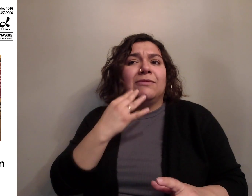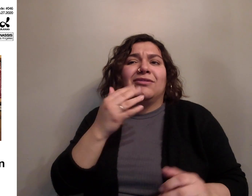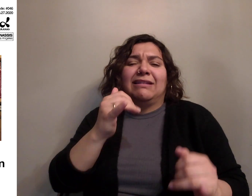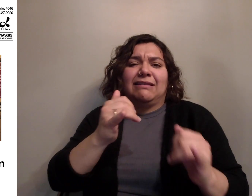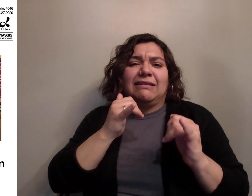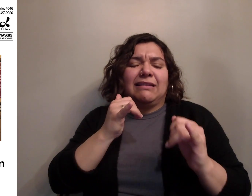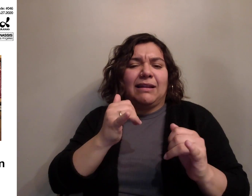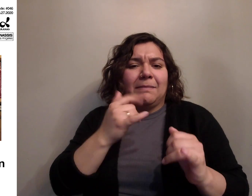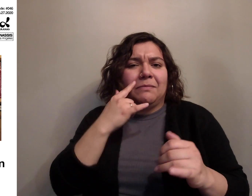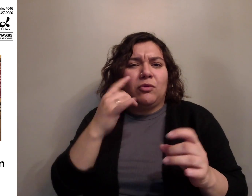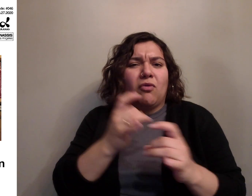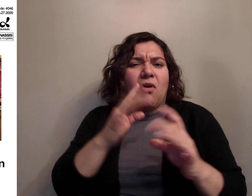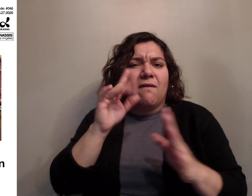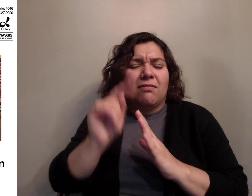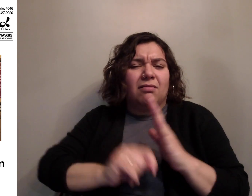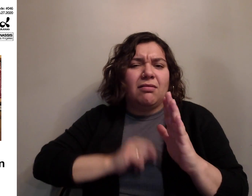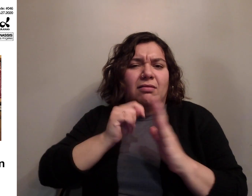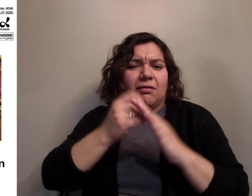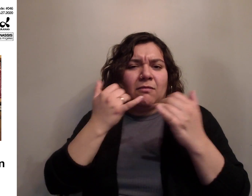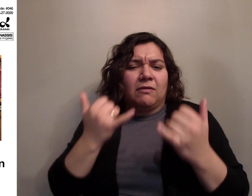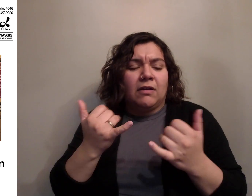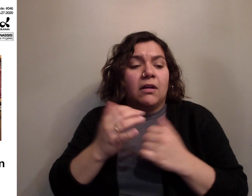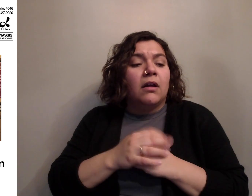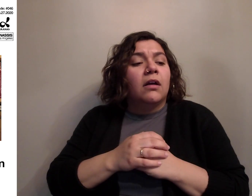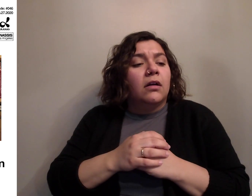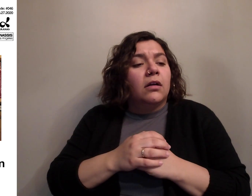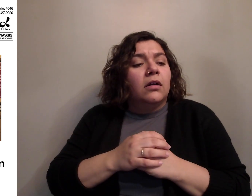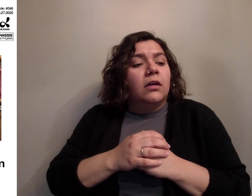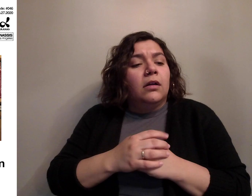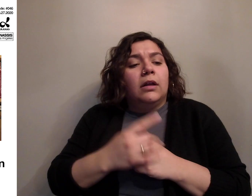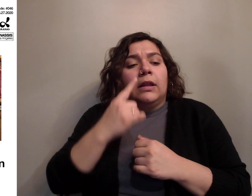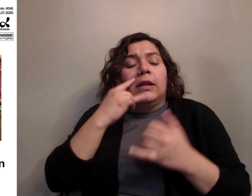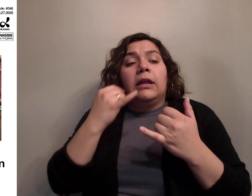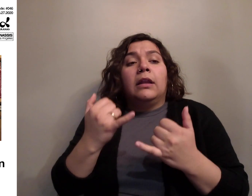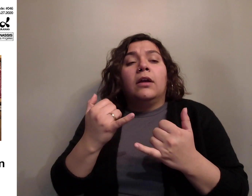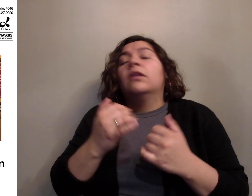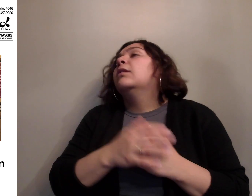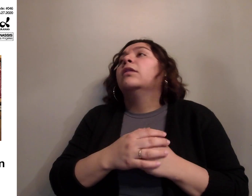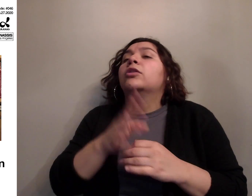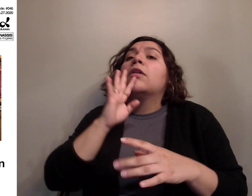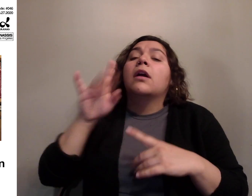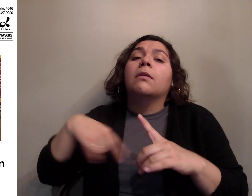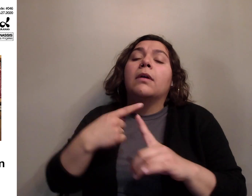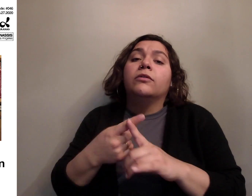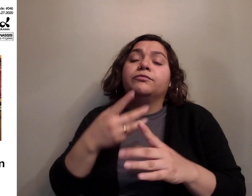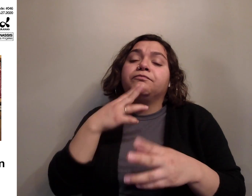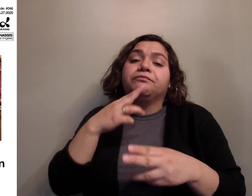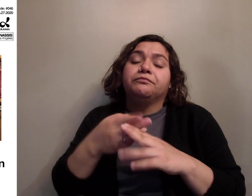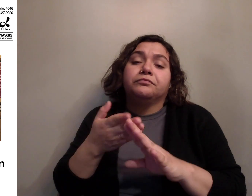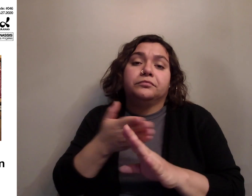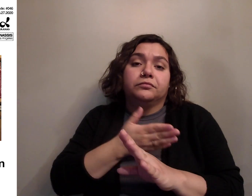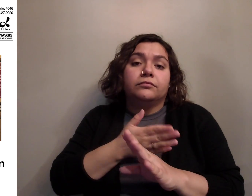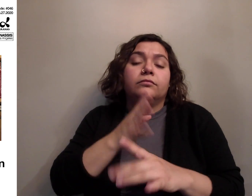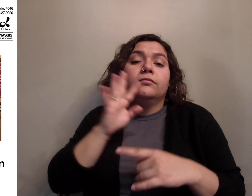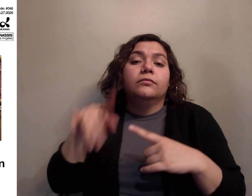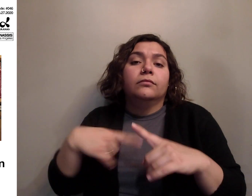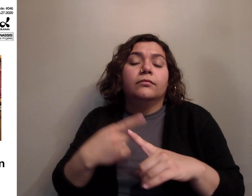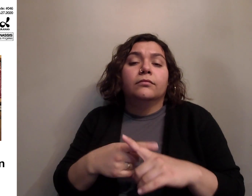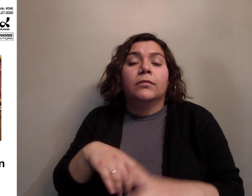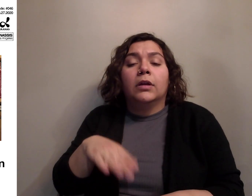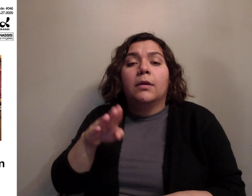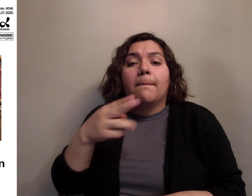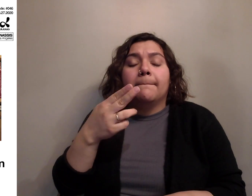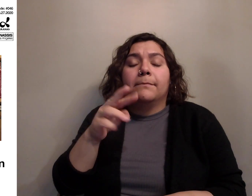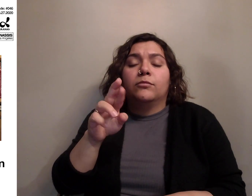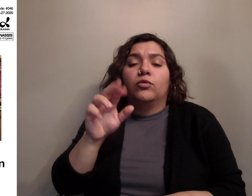are experiencing the same in this terrible time. But going back to what you were saying earlier about